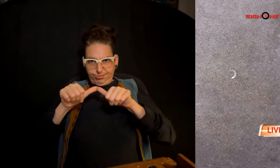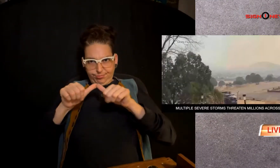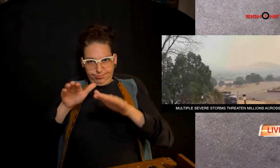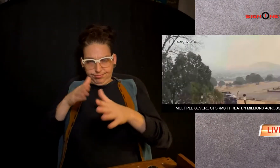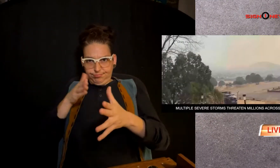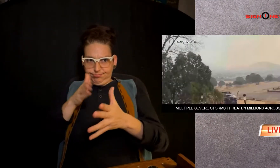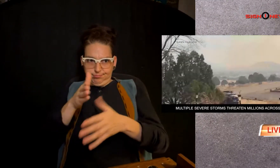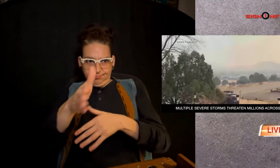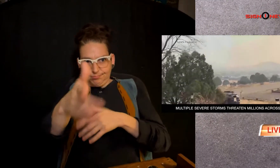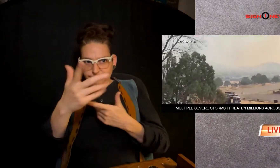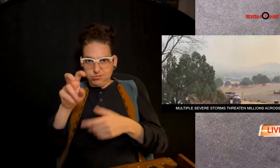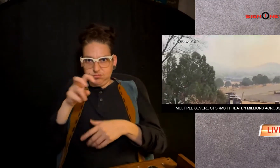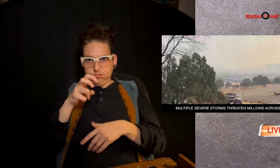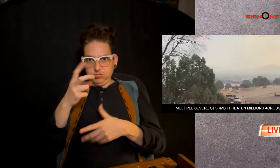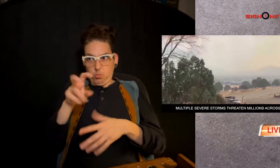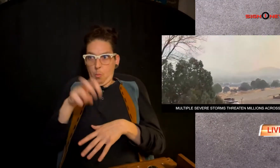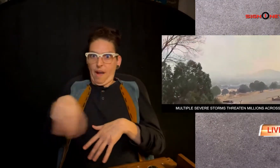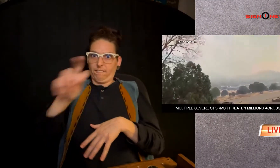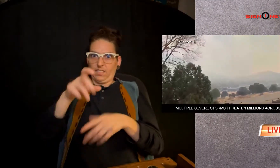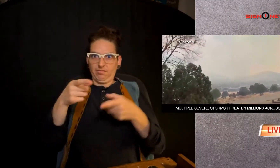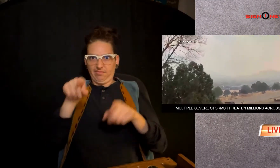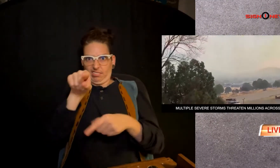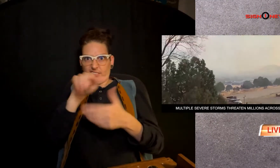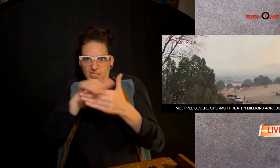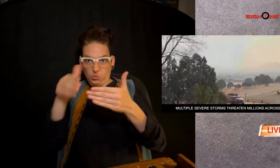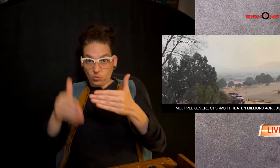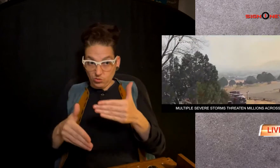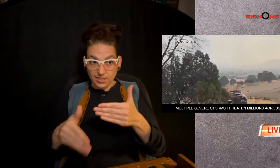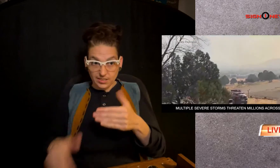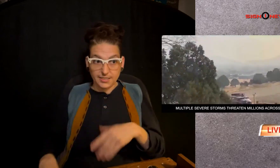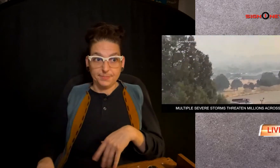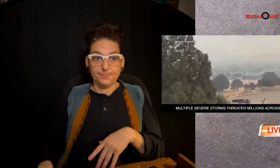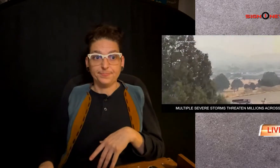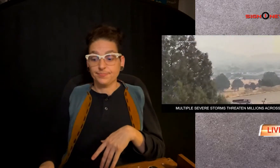Multiple severe storms are threatening to hinder travel this weekend.